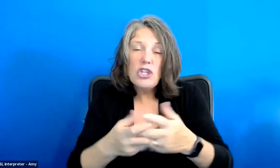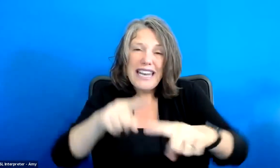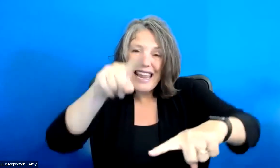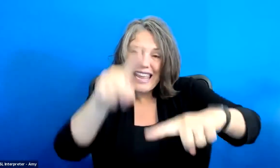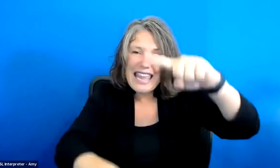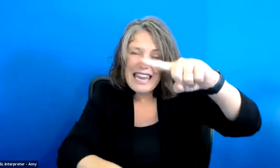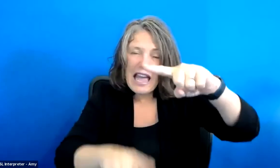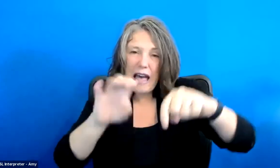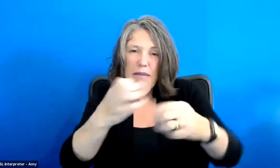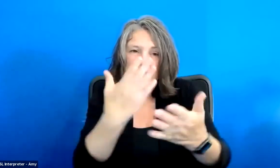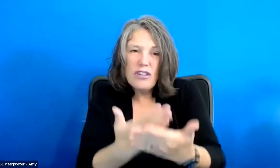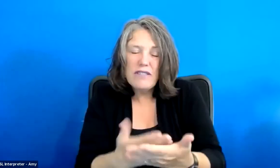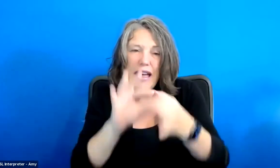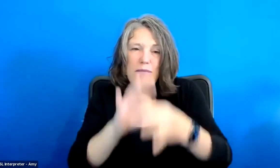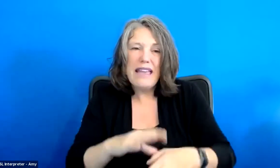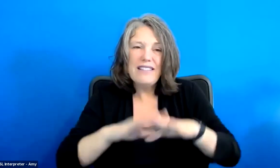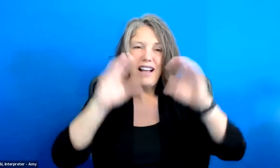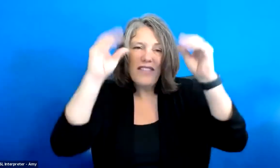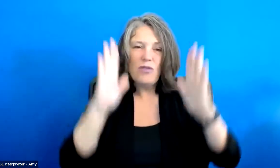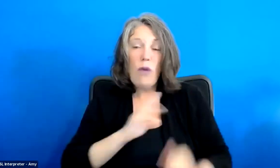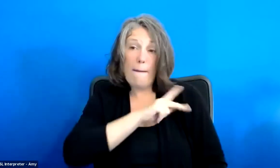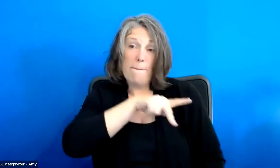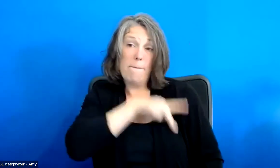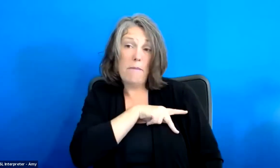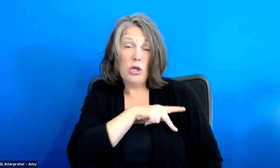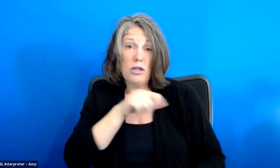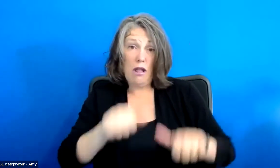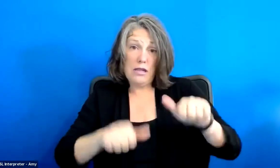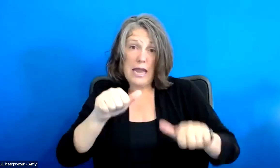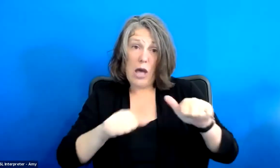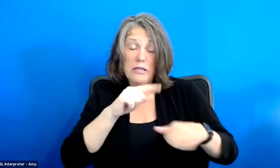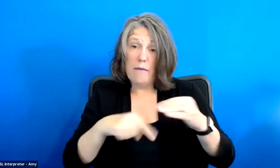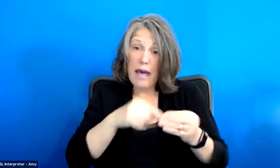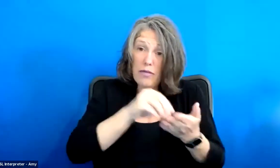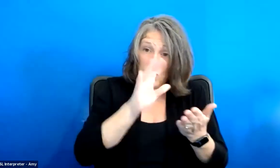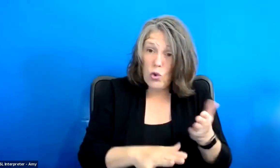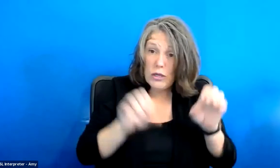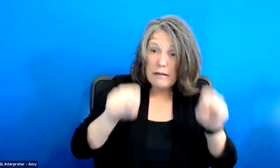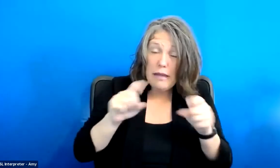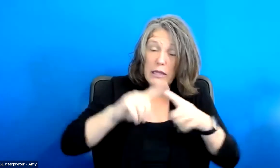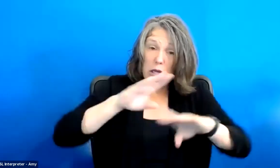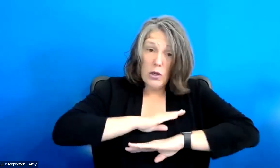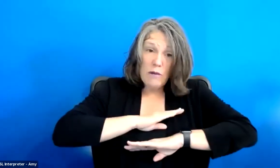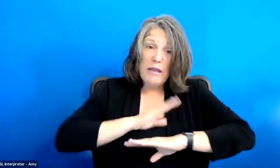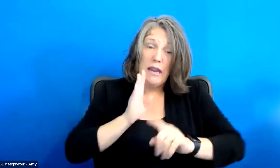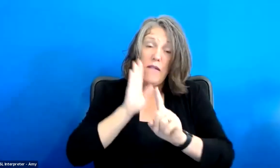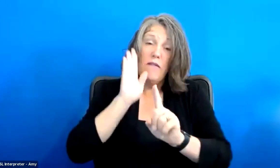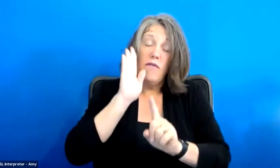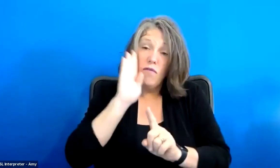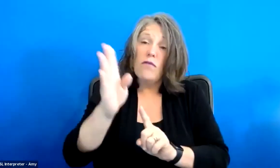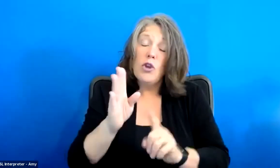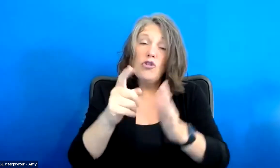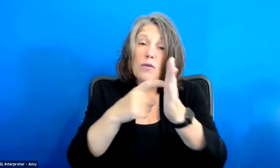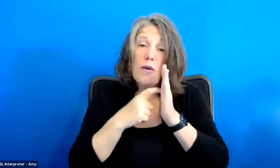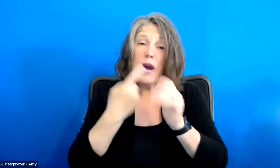be justified based on the instructor's personal doubts about the student's ability to meet future requirements of